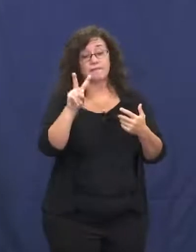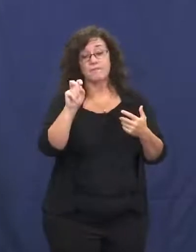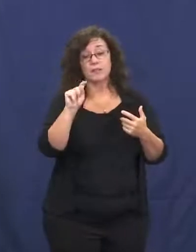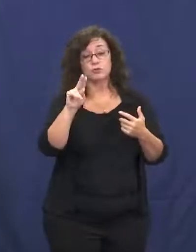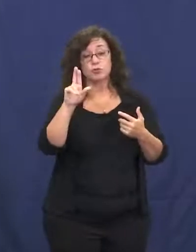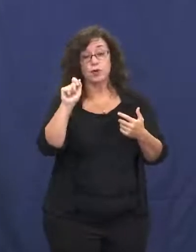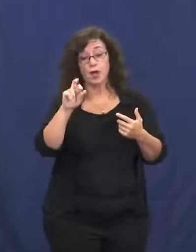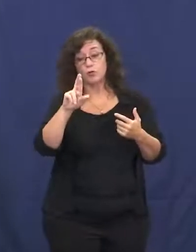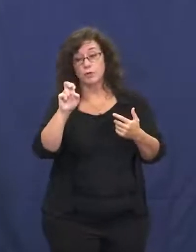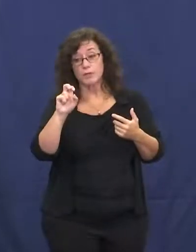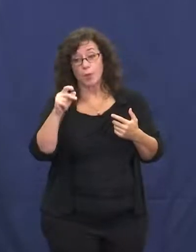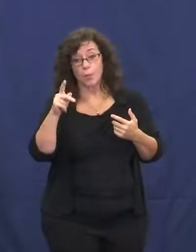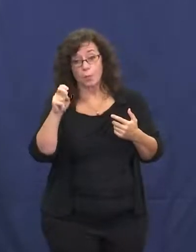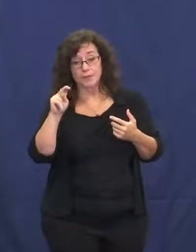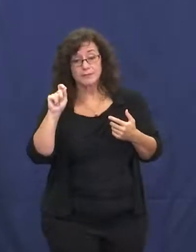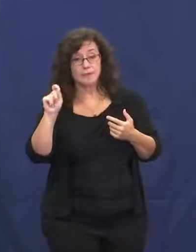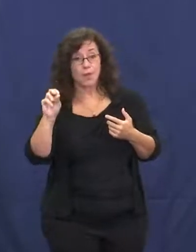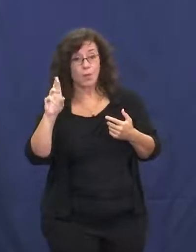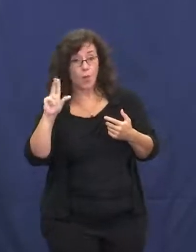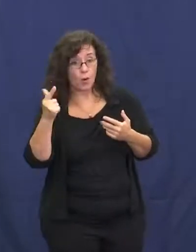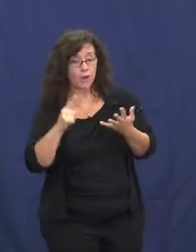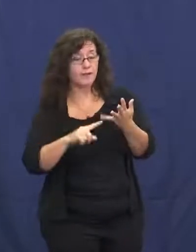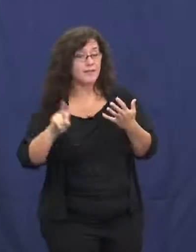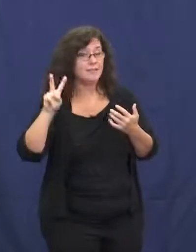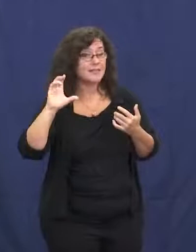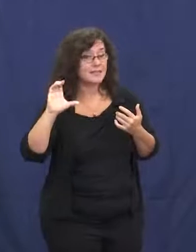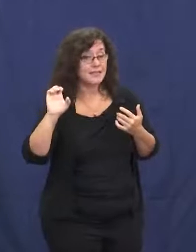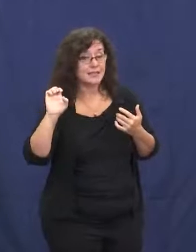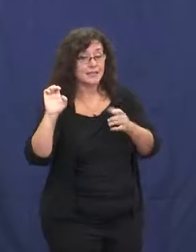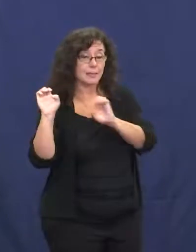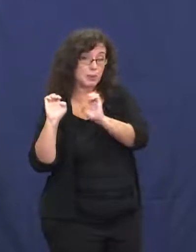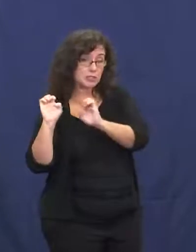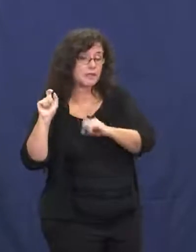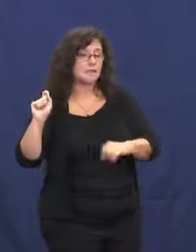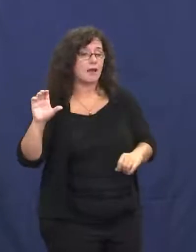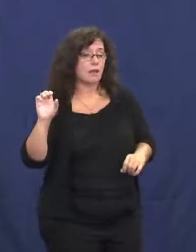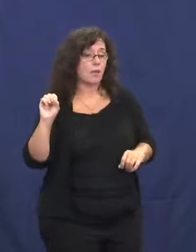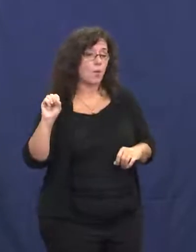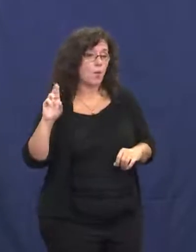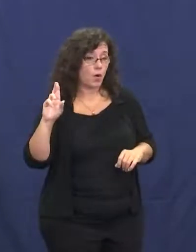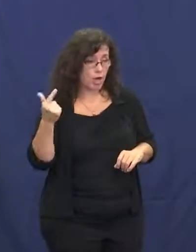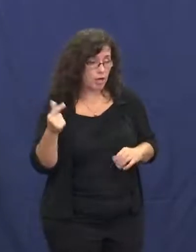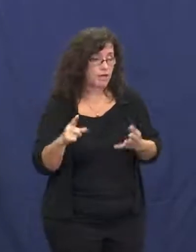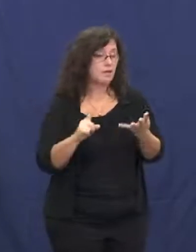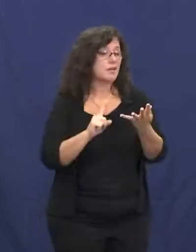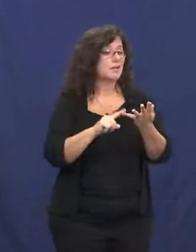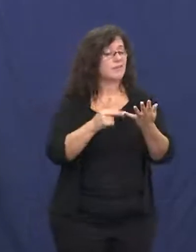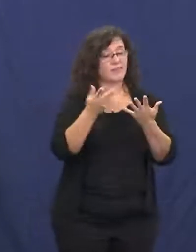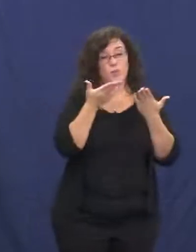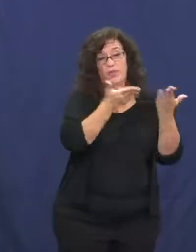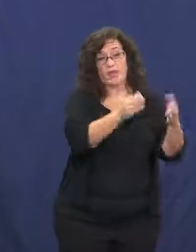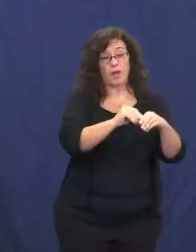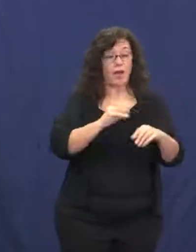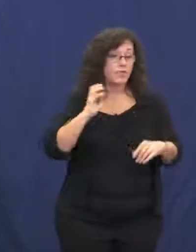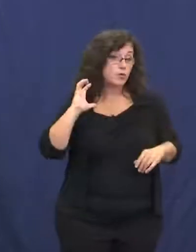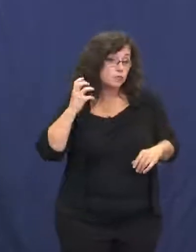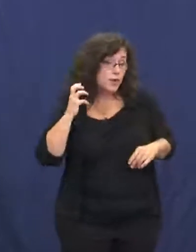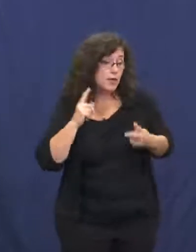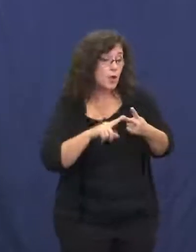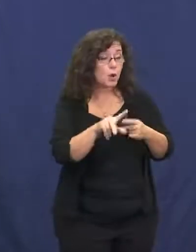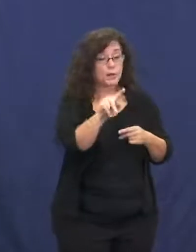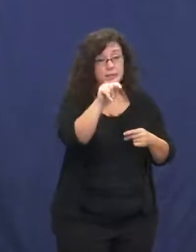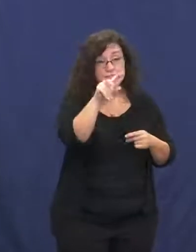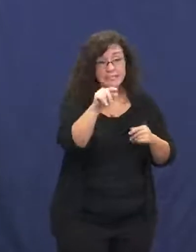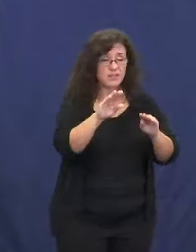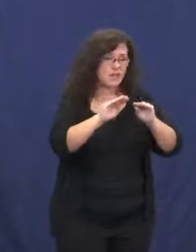VenturaReopens.org. We have VCEmergencies.org. We are on radio, on the TV, in any place that we